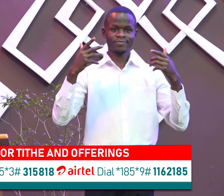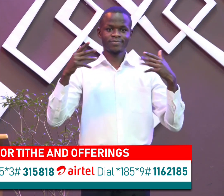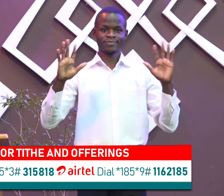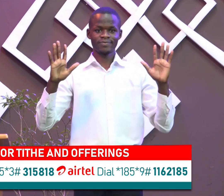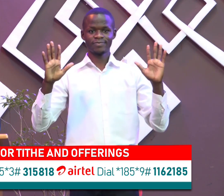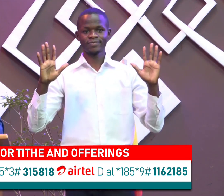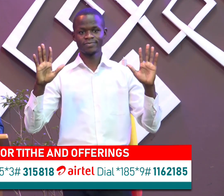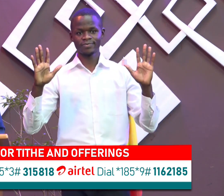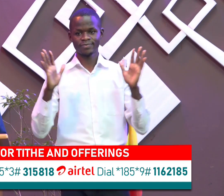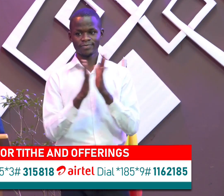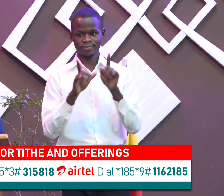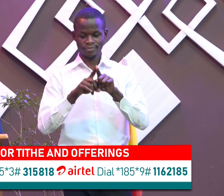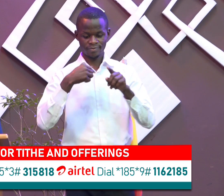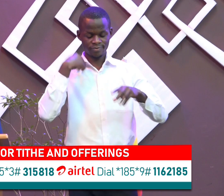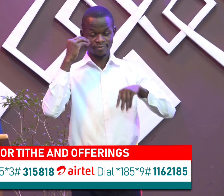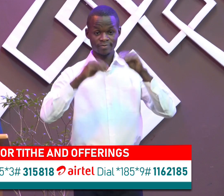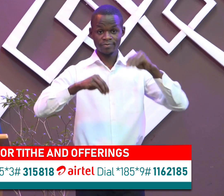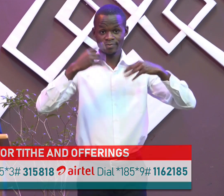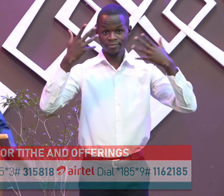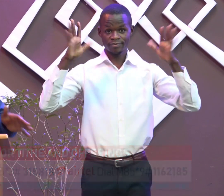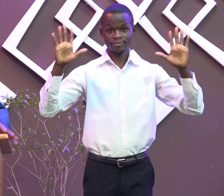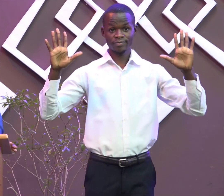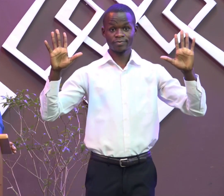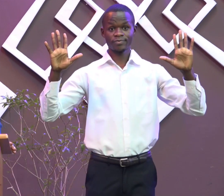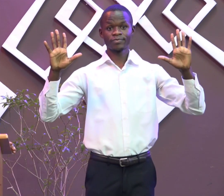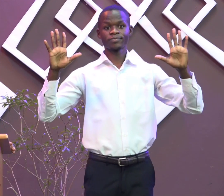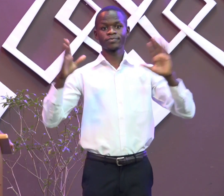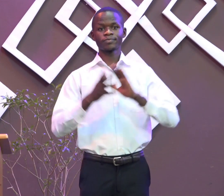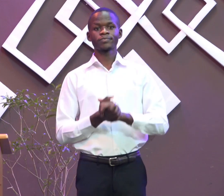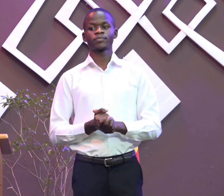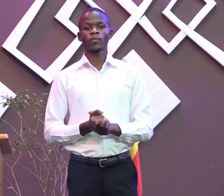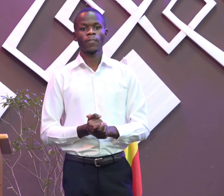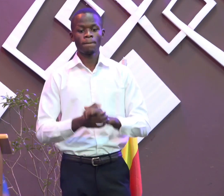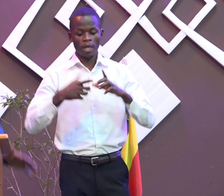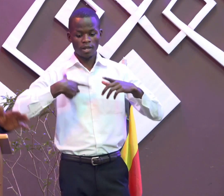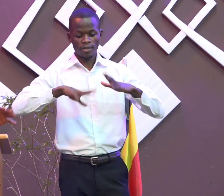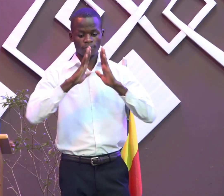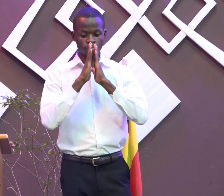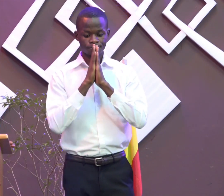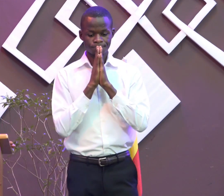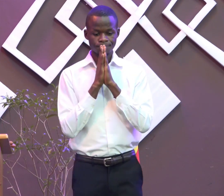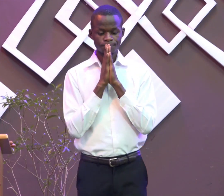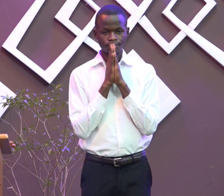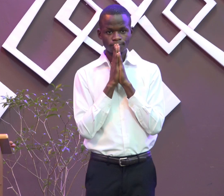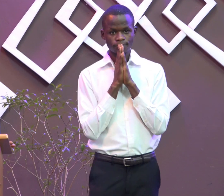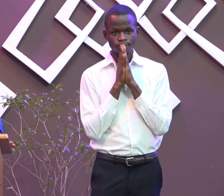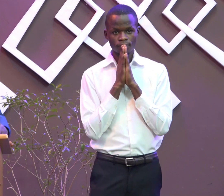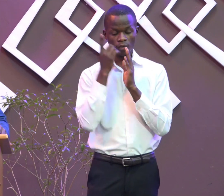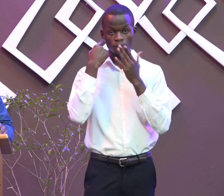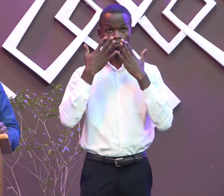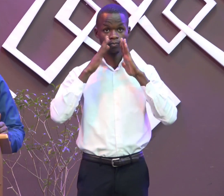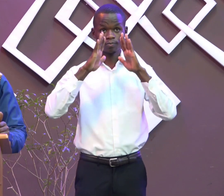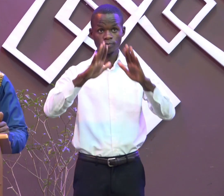nange ngenze muba waddeyo abolina kololwa lero amen katusabe katulangirira omukisa gwa